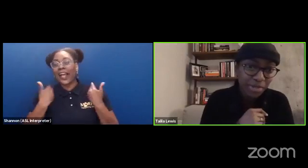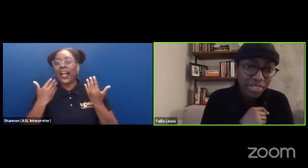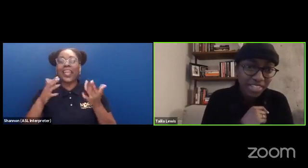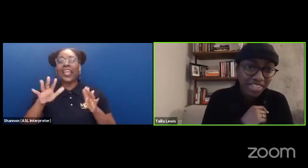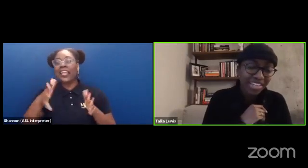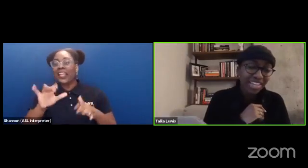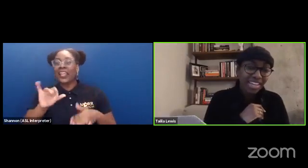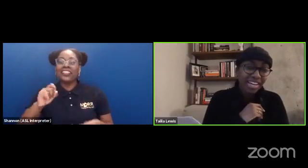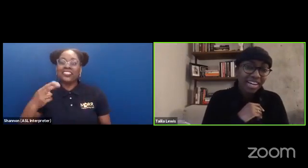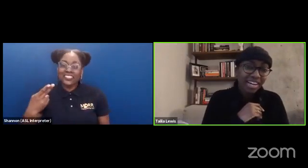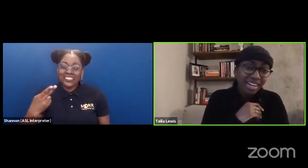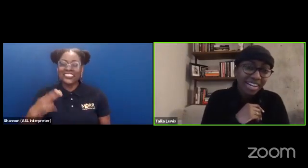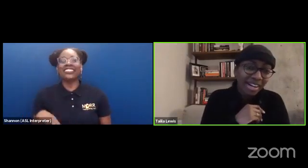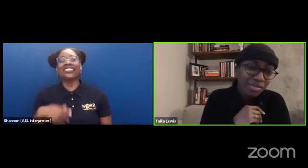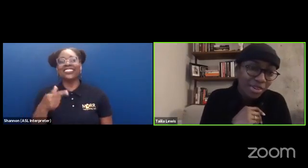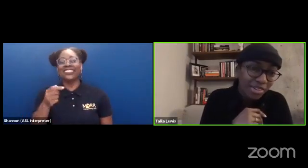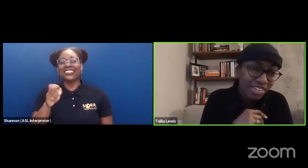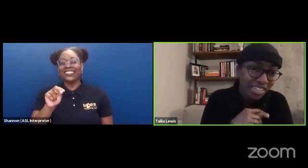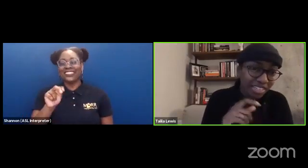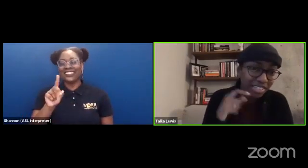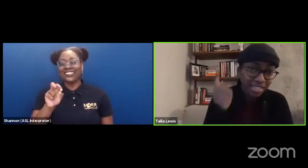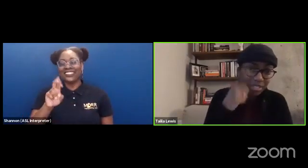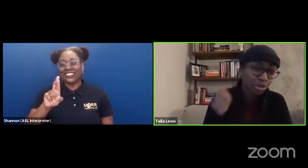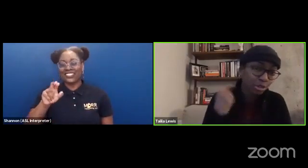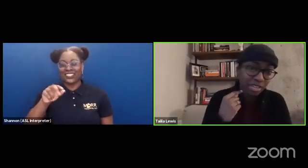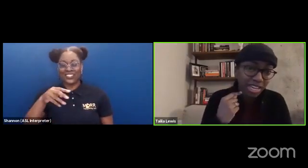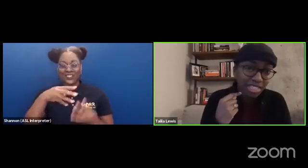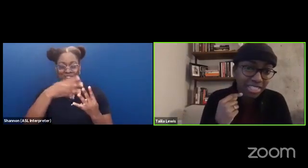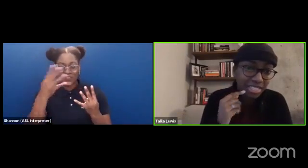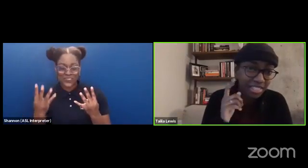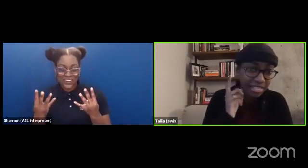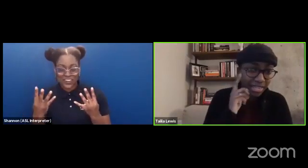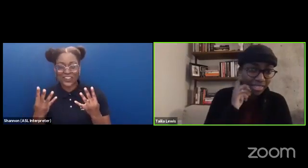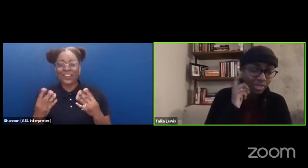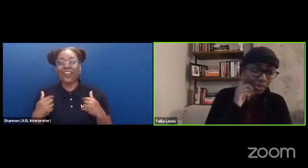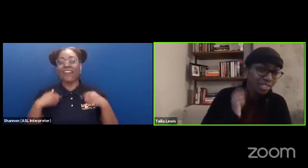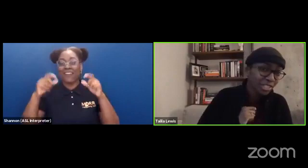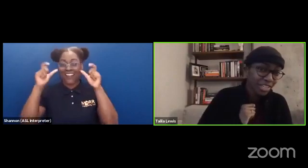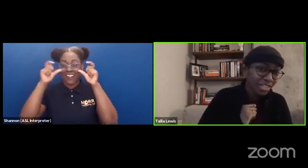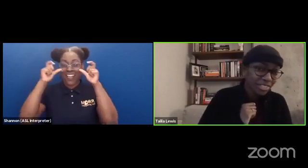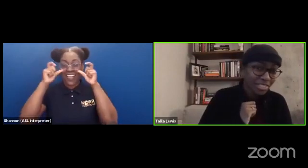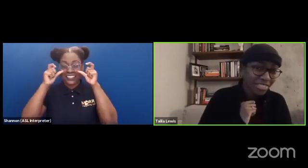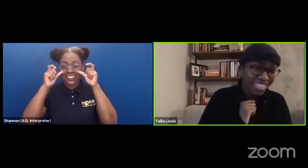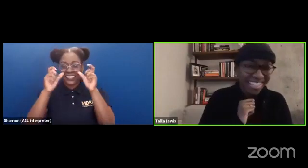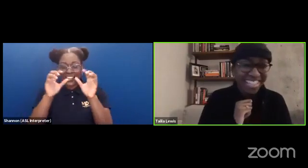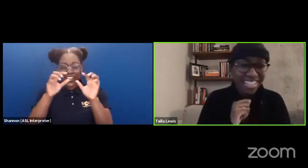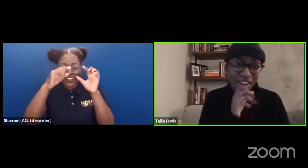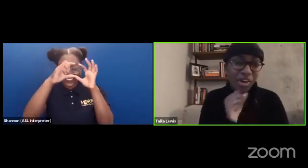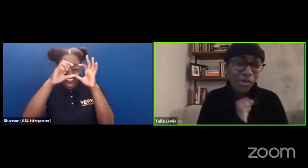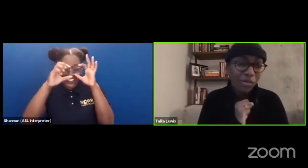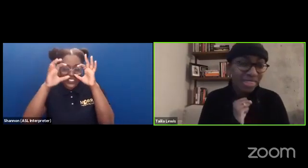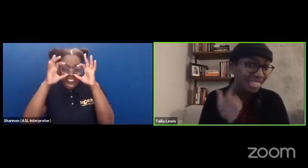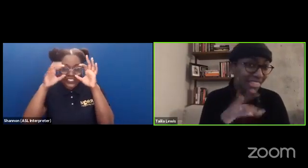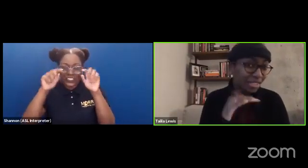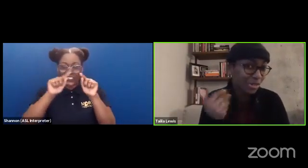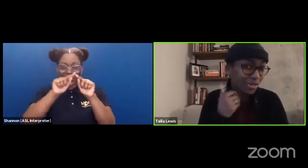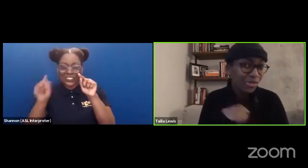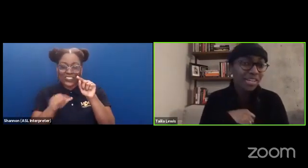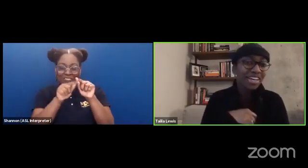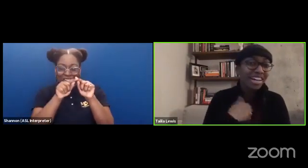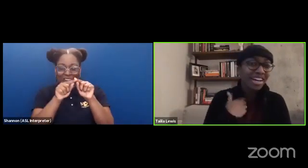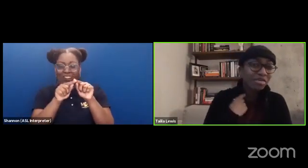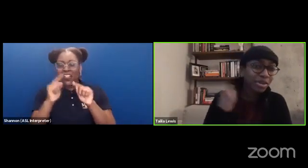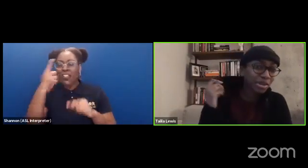genderqueer person. I'm wearing circle glasses. They're like tortoiseshell. They're old, but they look